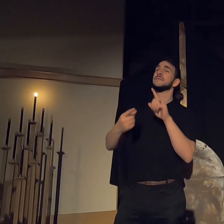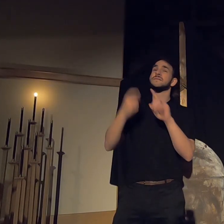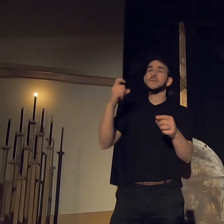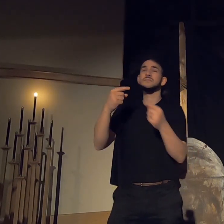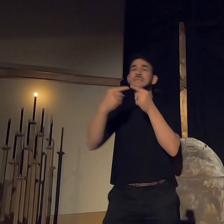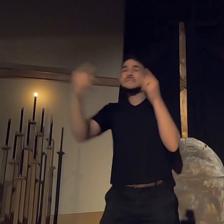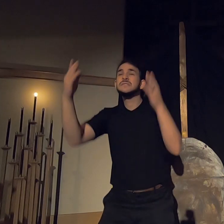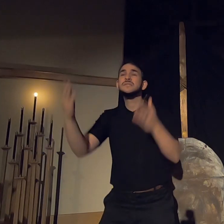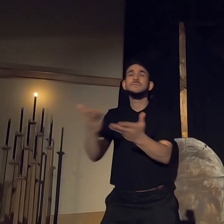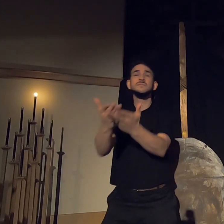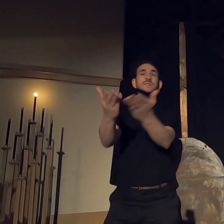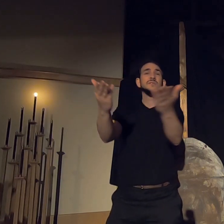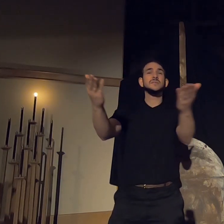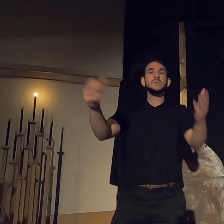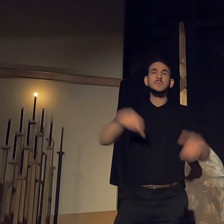Rescue me from enemy swords